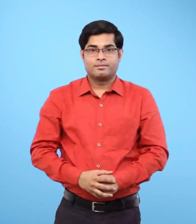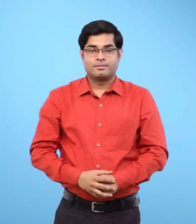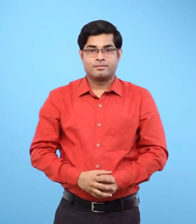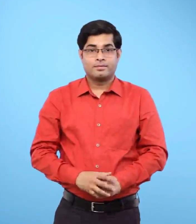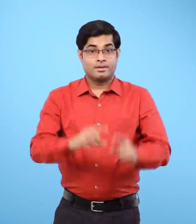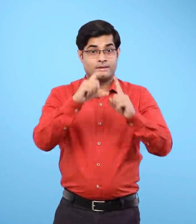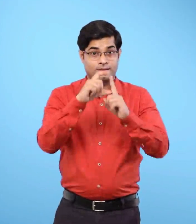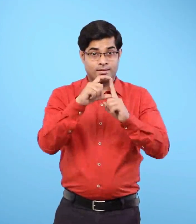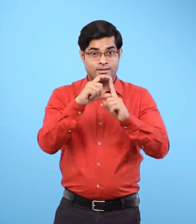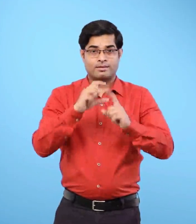D.